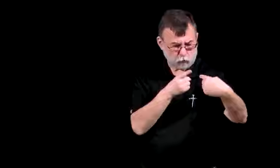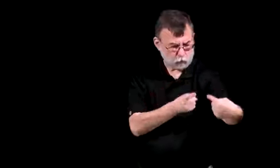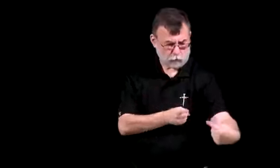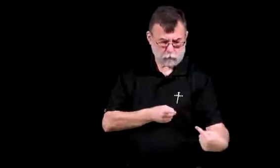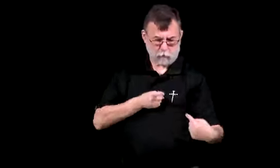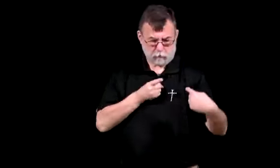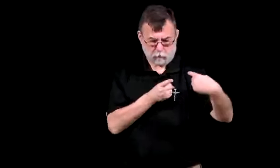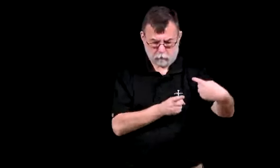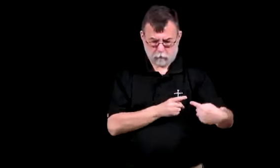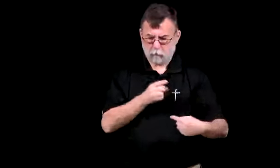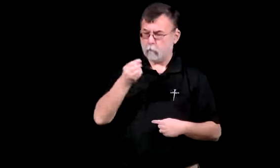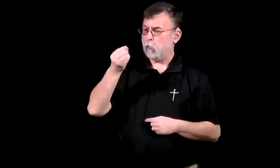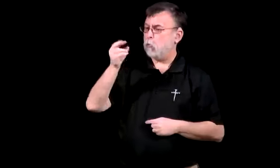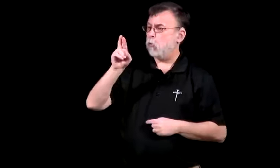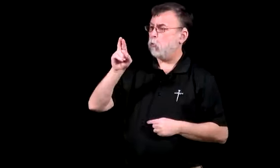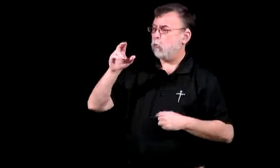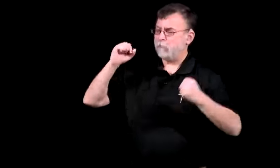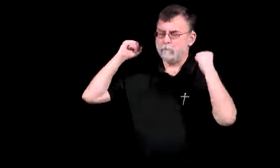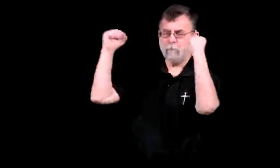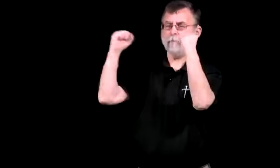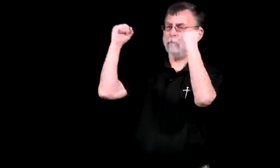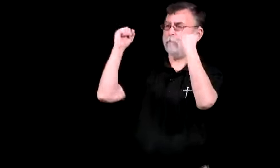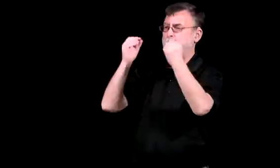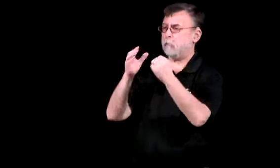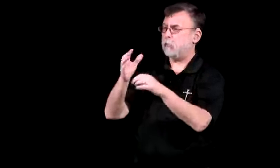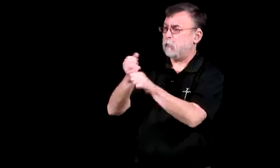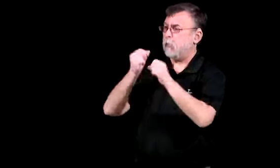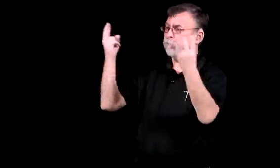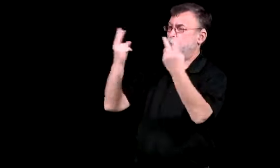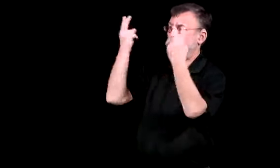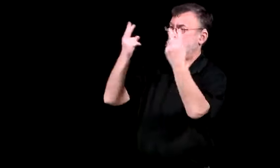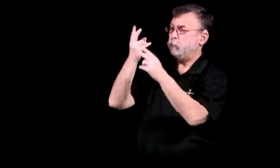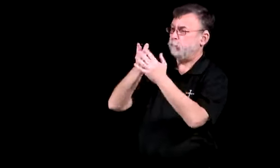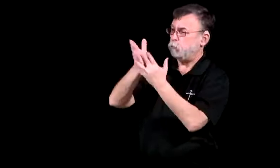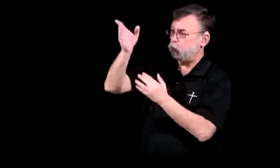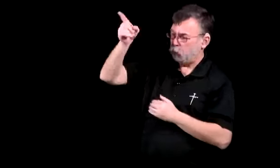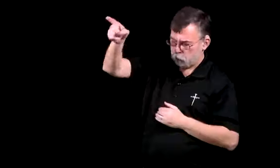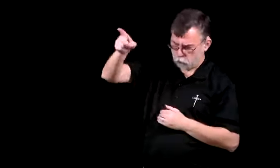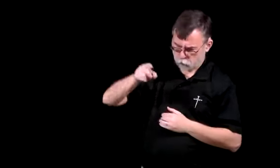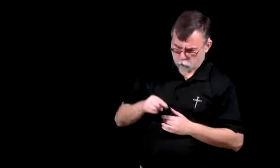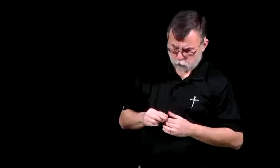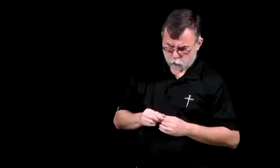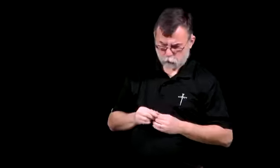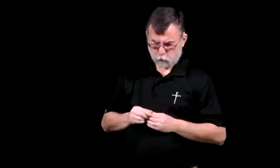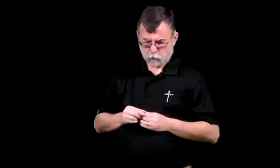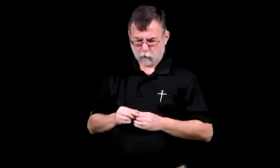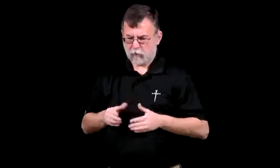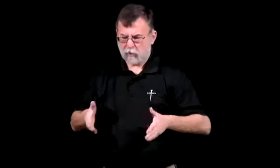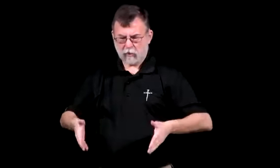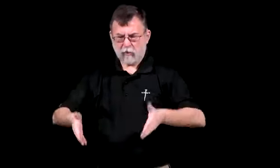through whatever struggles or trials or triumphs and victories that we have.